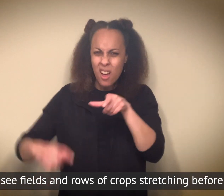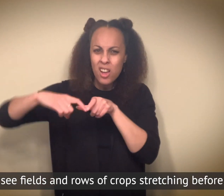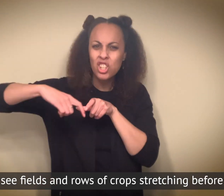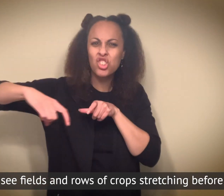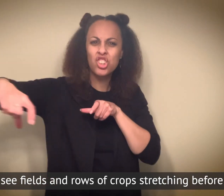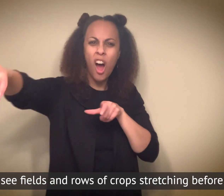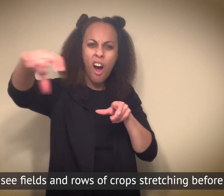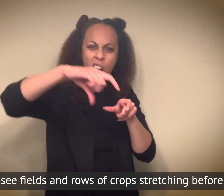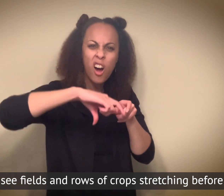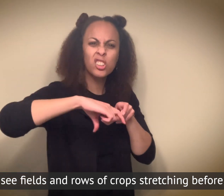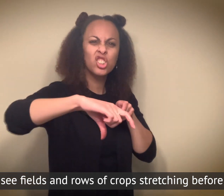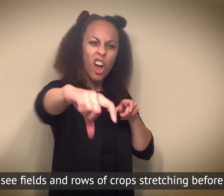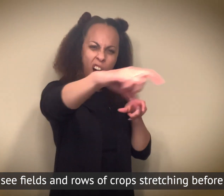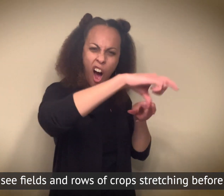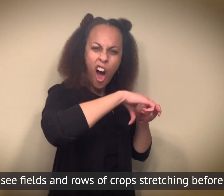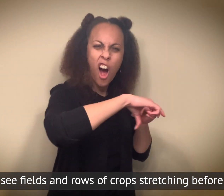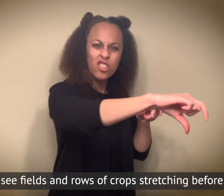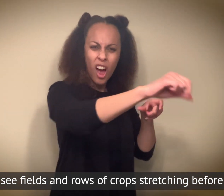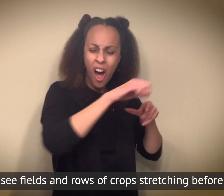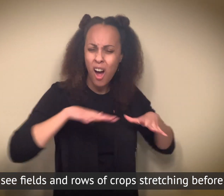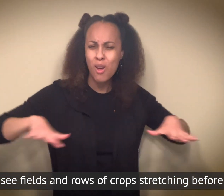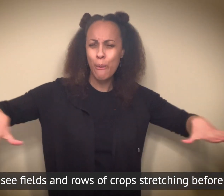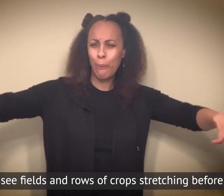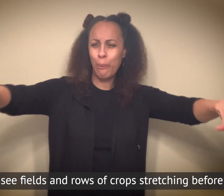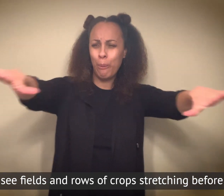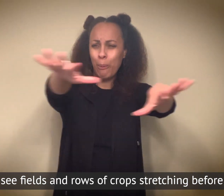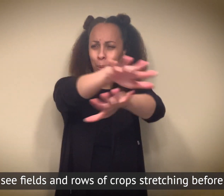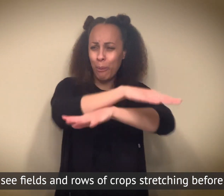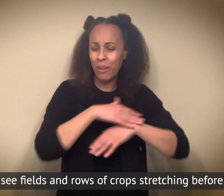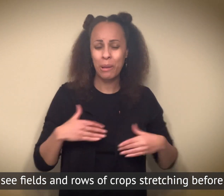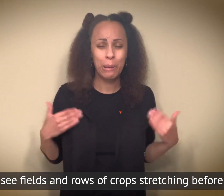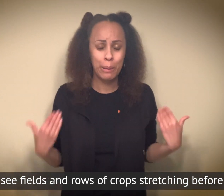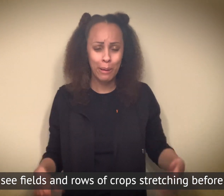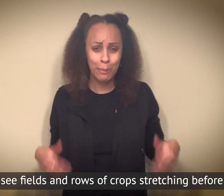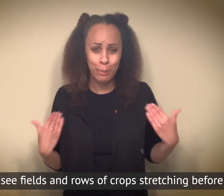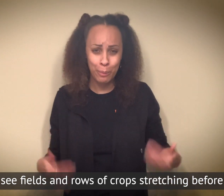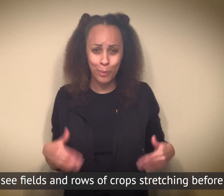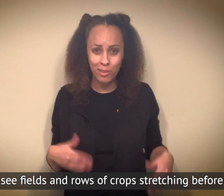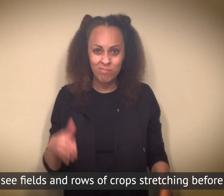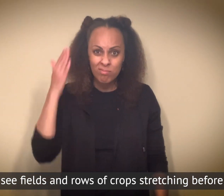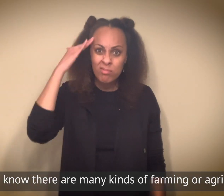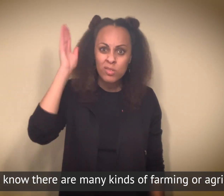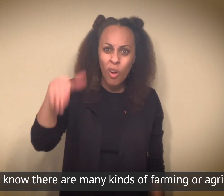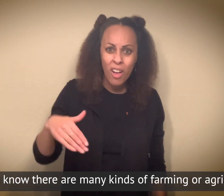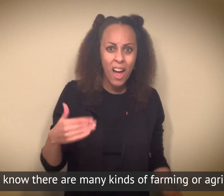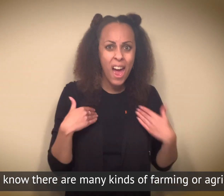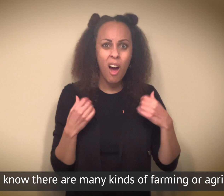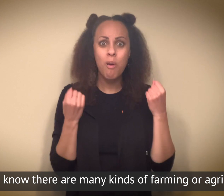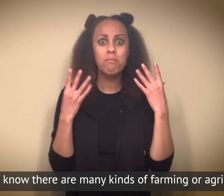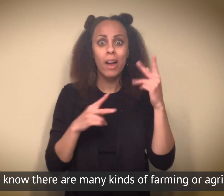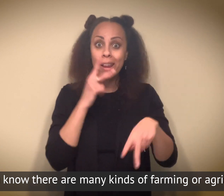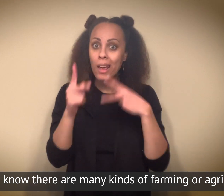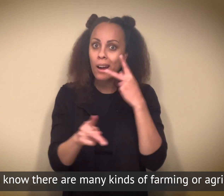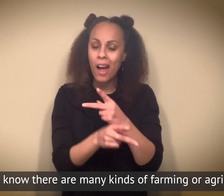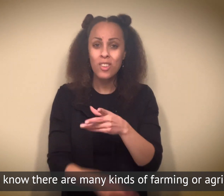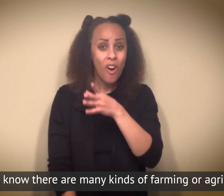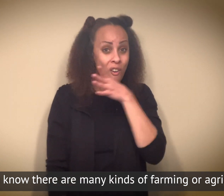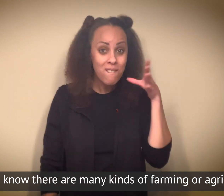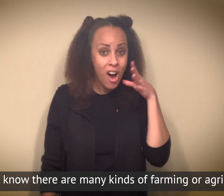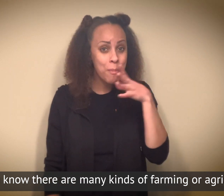on a farm before. You'd see fields and rows of crops stretching before you. Did you know there are many